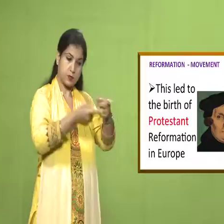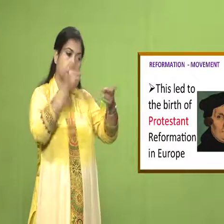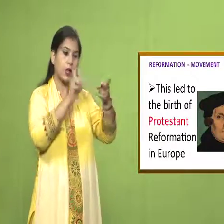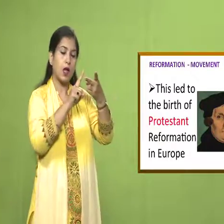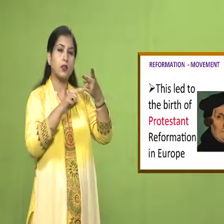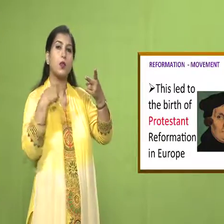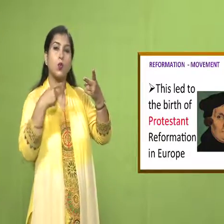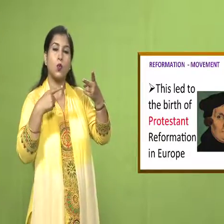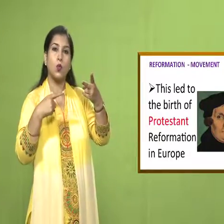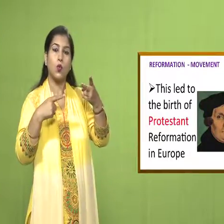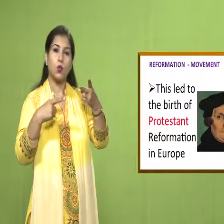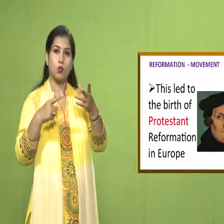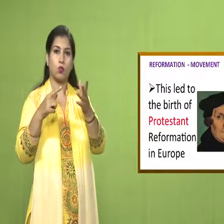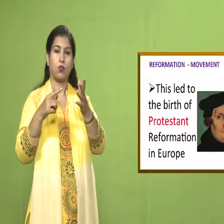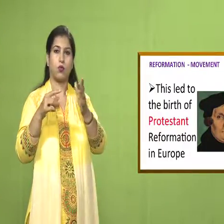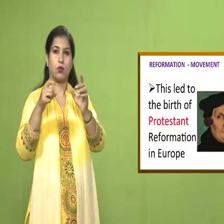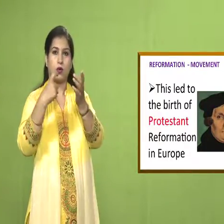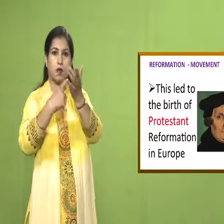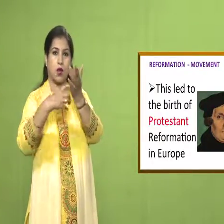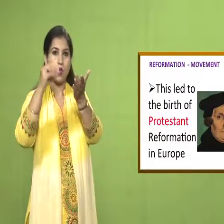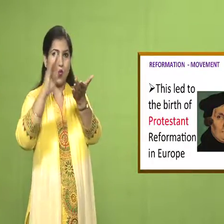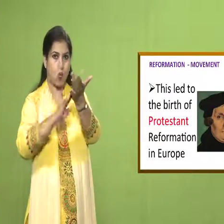and the other group was Roman Catholics.